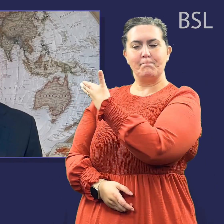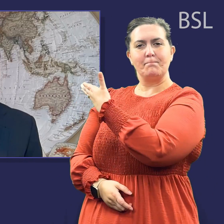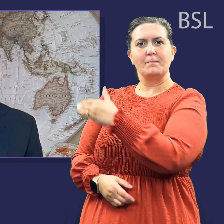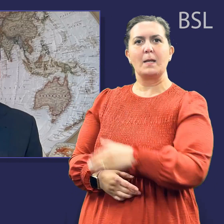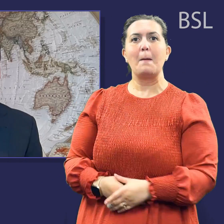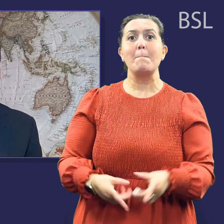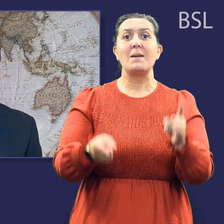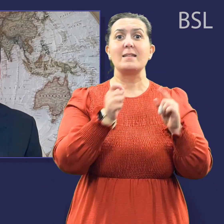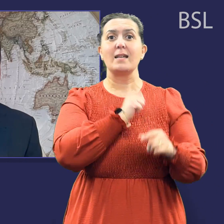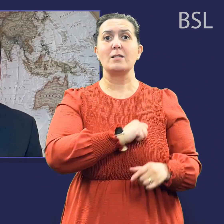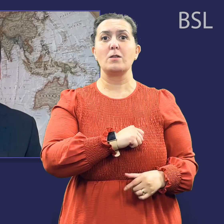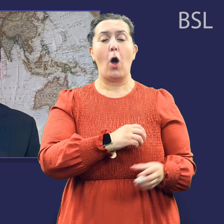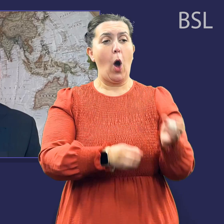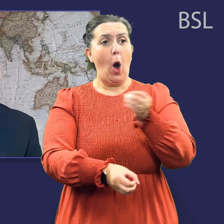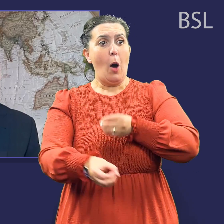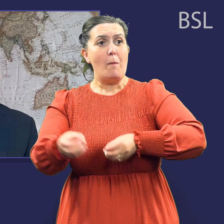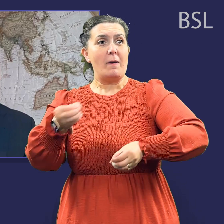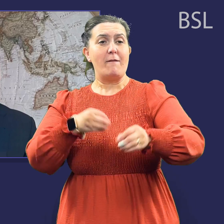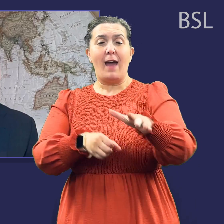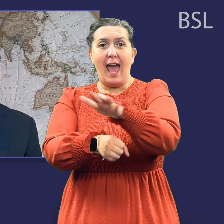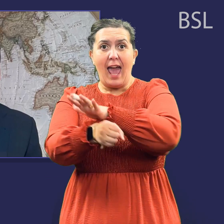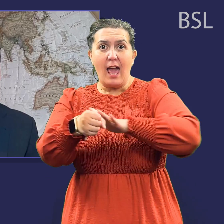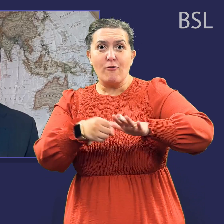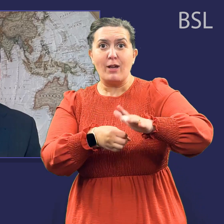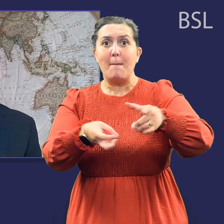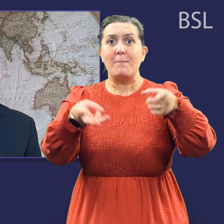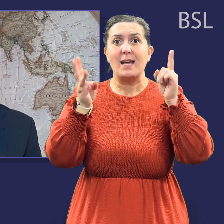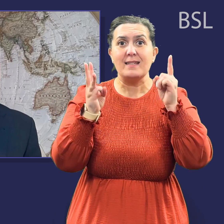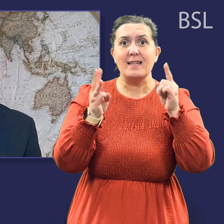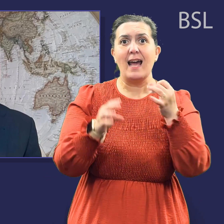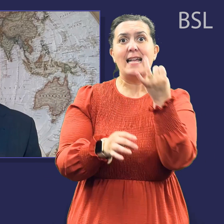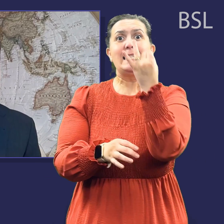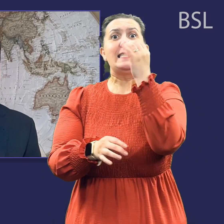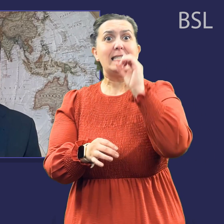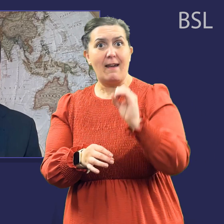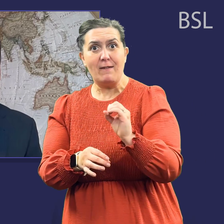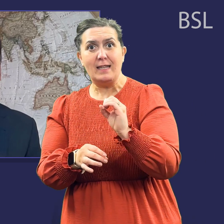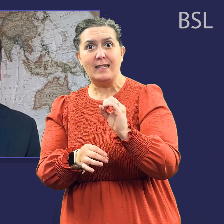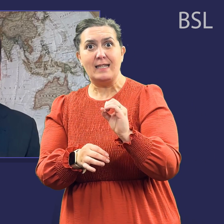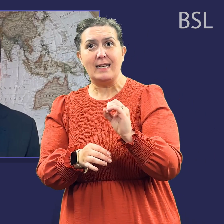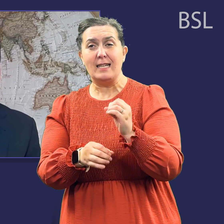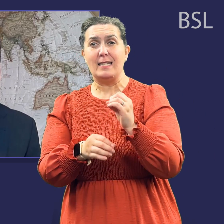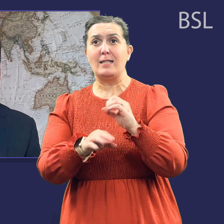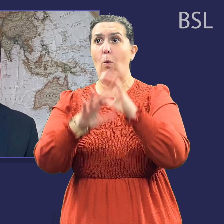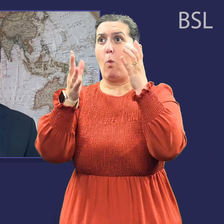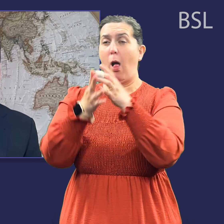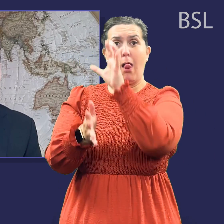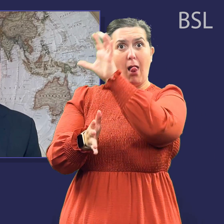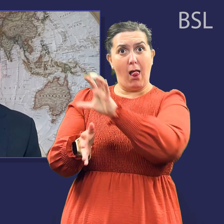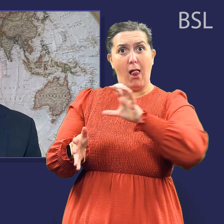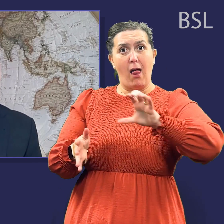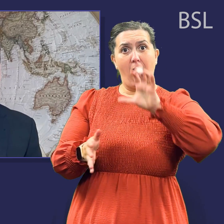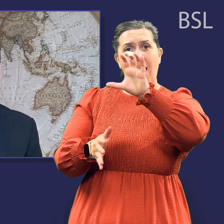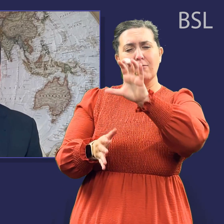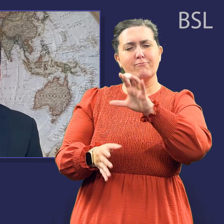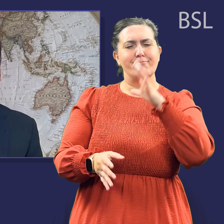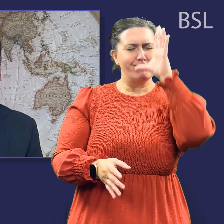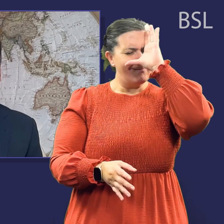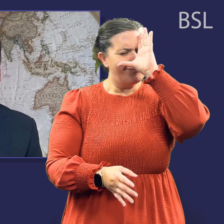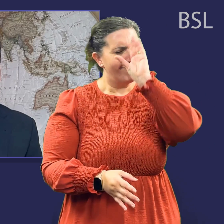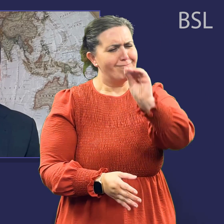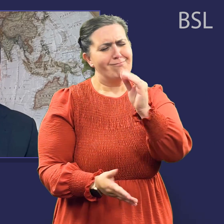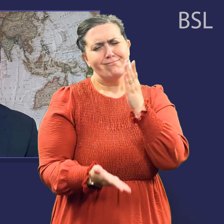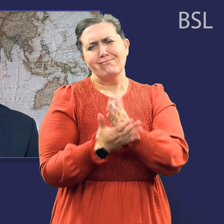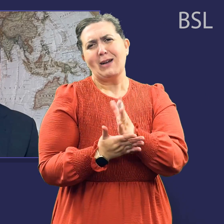President Nelson, on behalf of area presidencies and 70s serving throughout the world, we want you to know